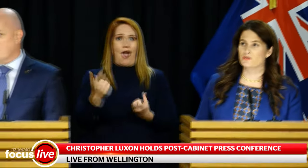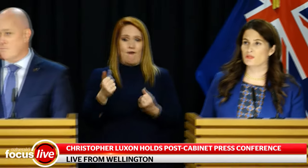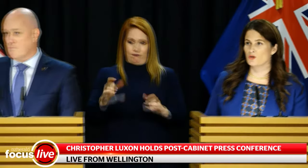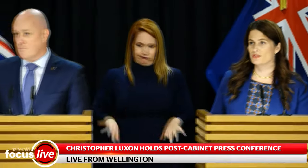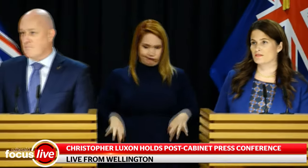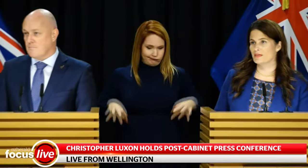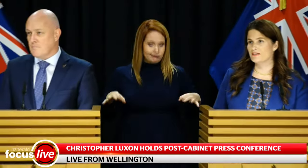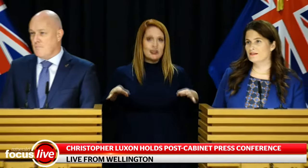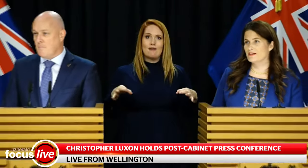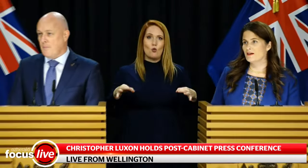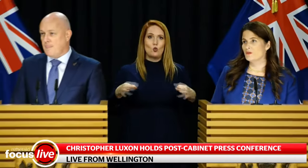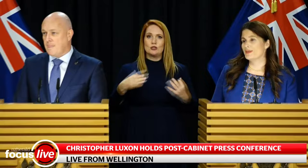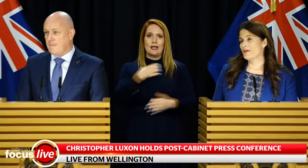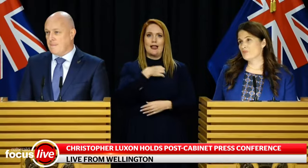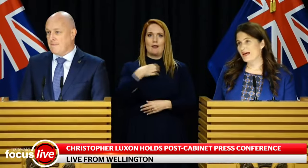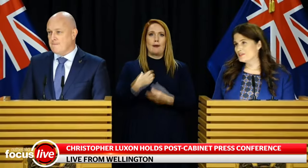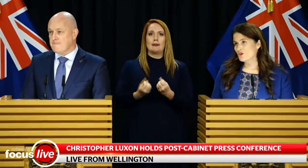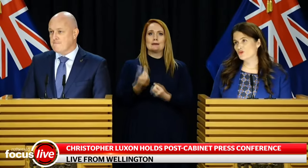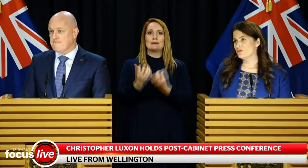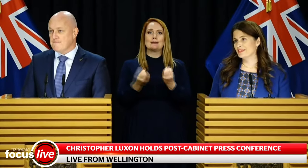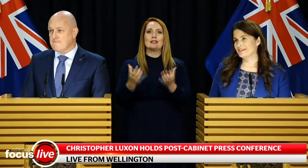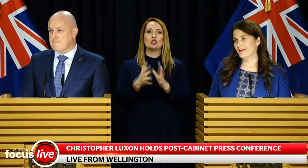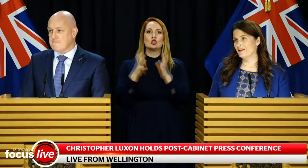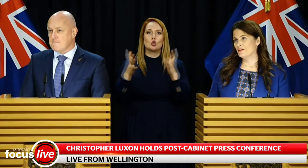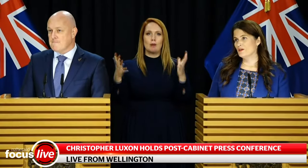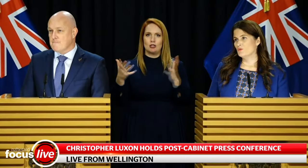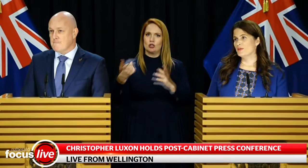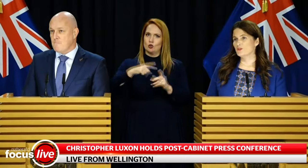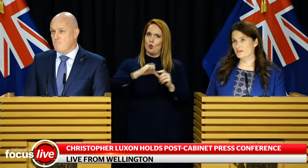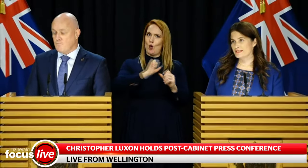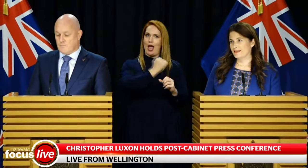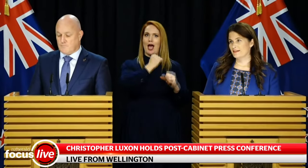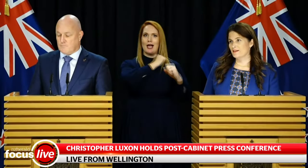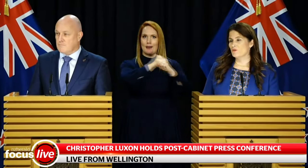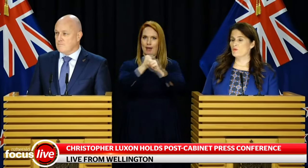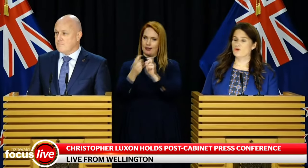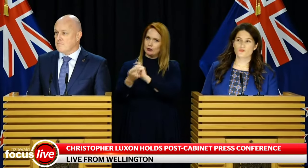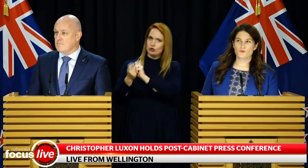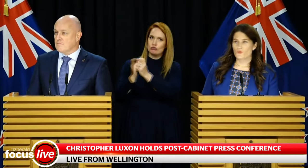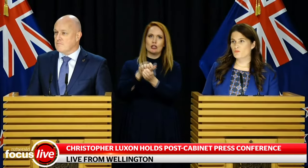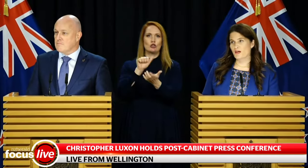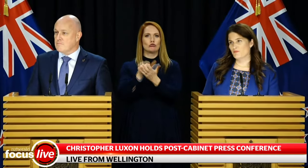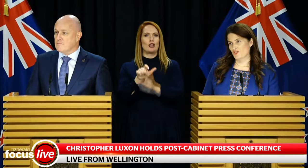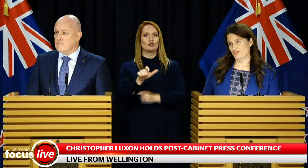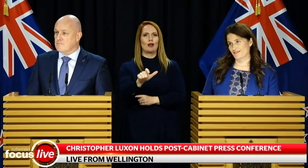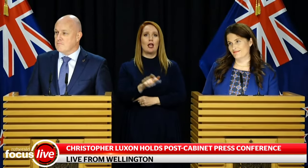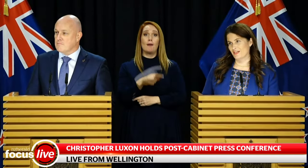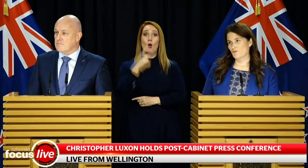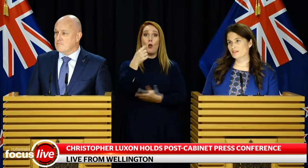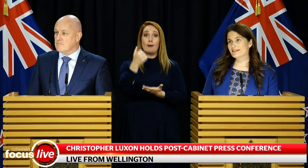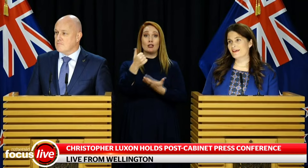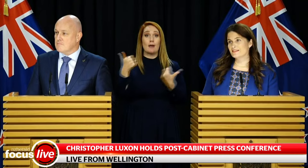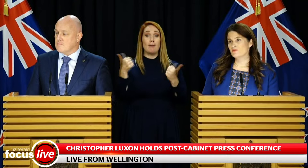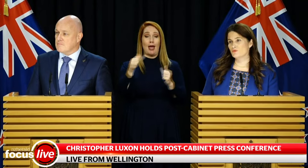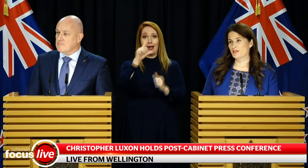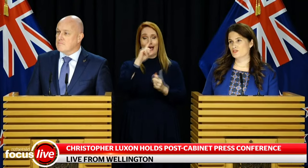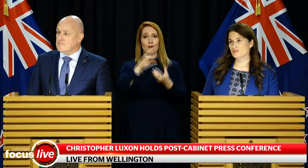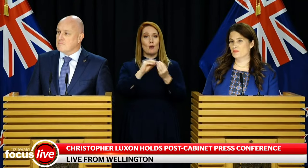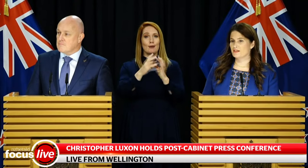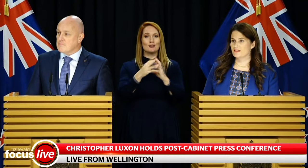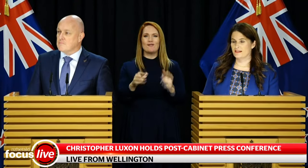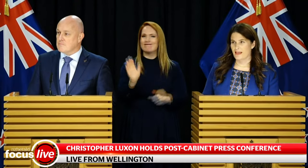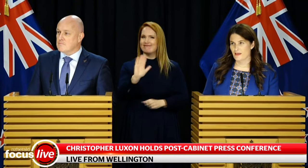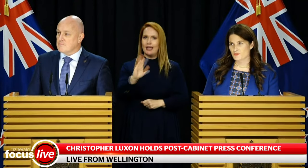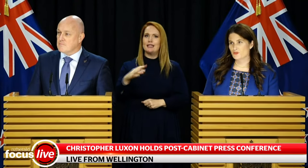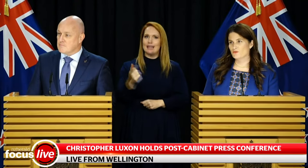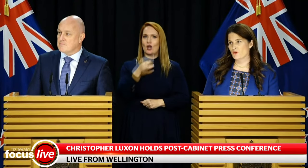that was living beyond its means. We campaigned on correcting that. We're correcting it. We won't do it all in one budget. Okay. It will take several budgets,